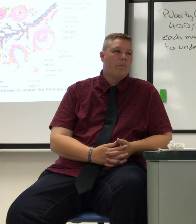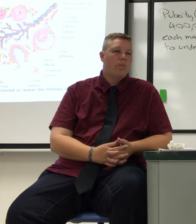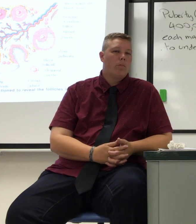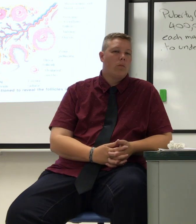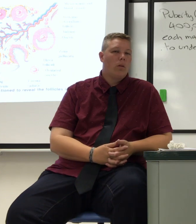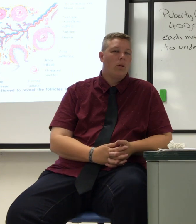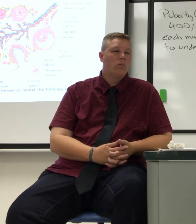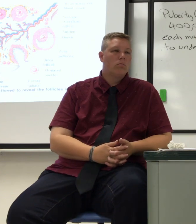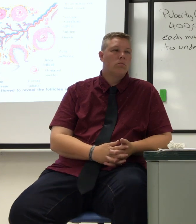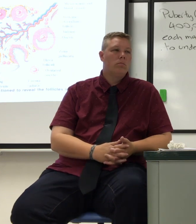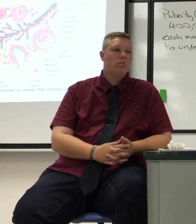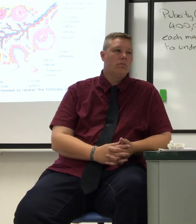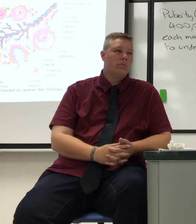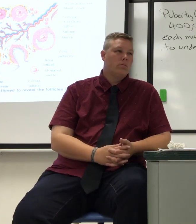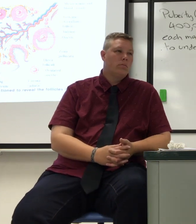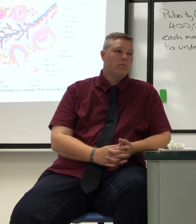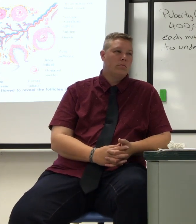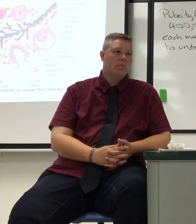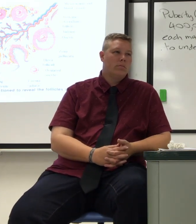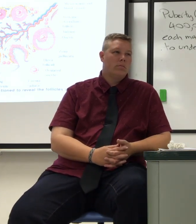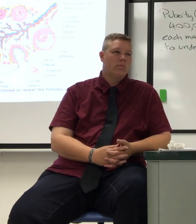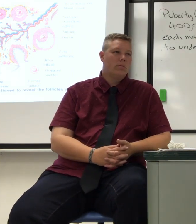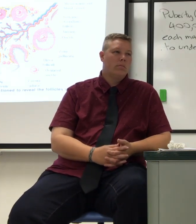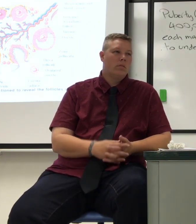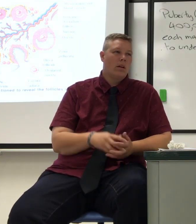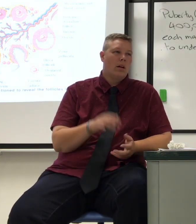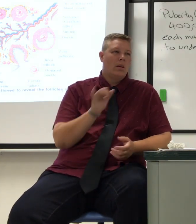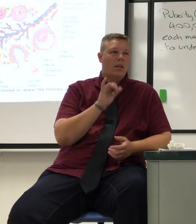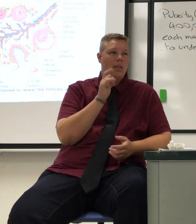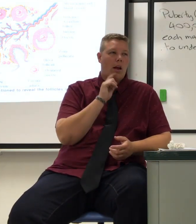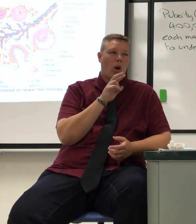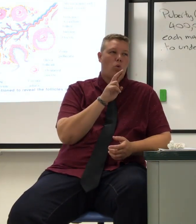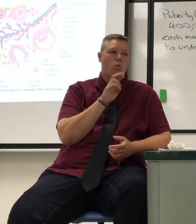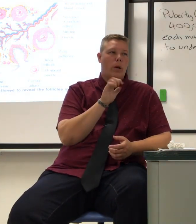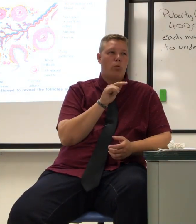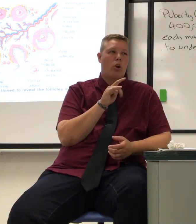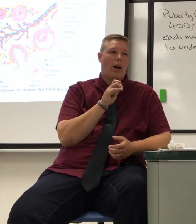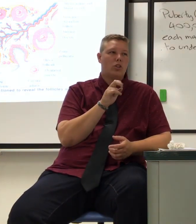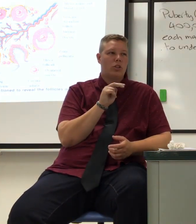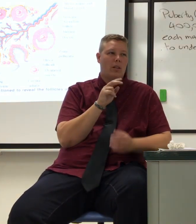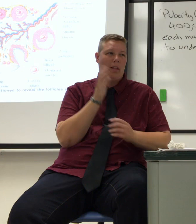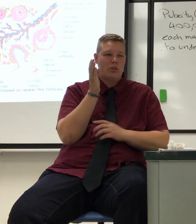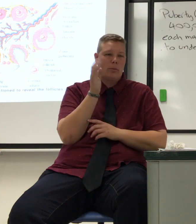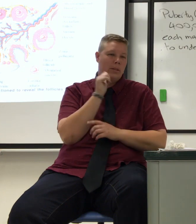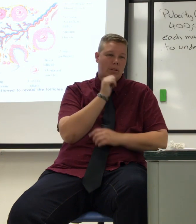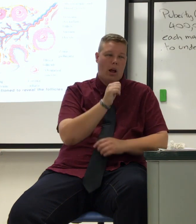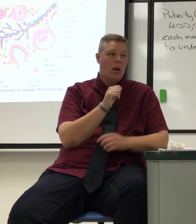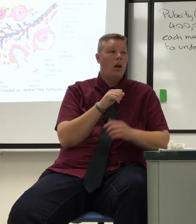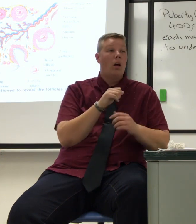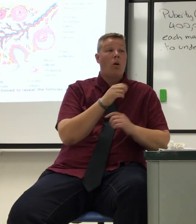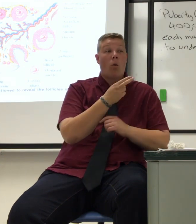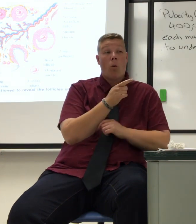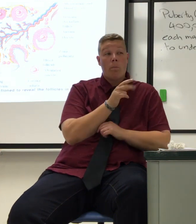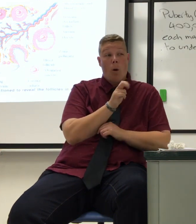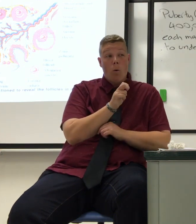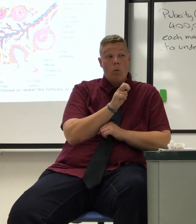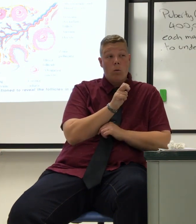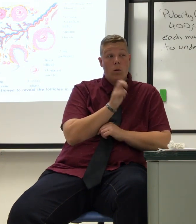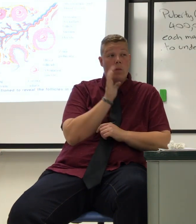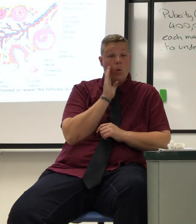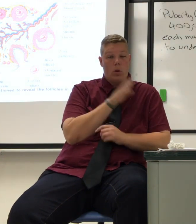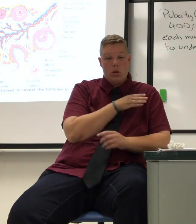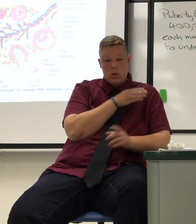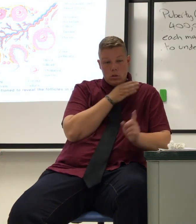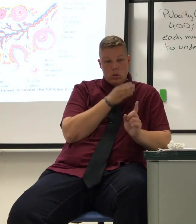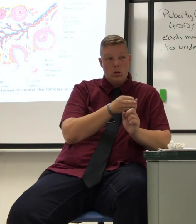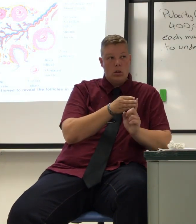And so I know this is starting to sound like a repro lecture, but it's not. Let's remember the hormone that targets the